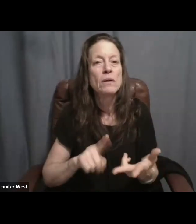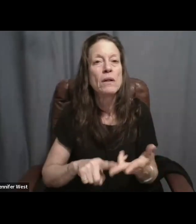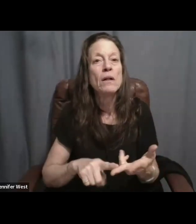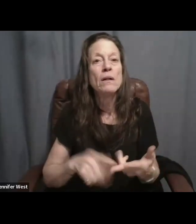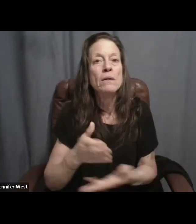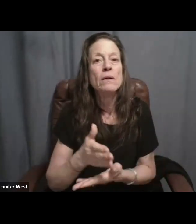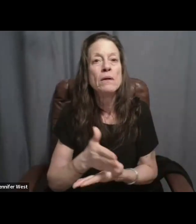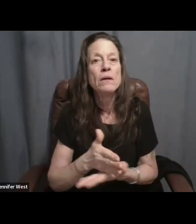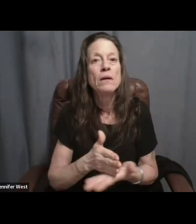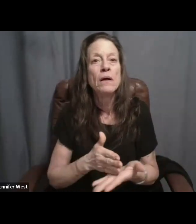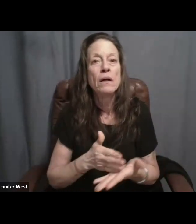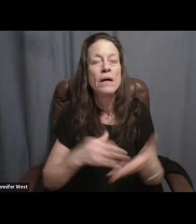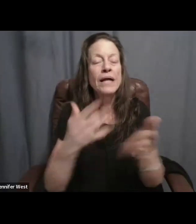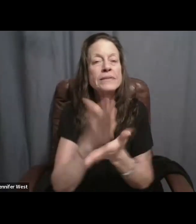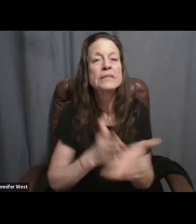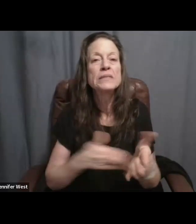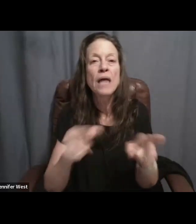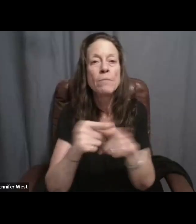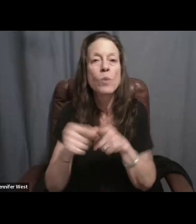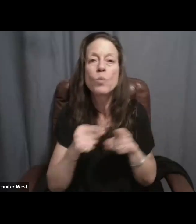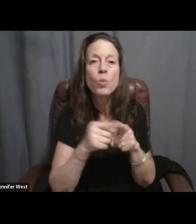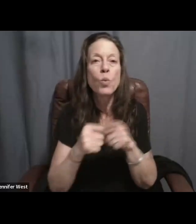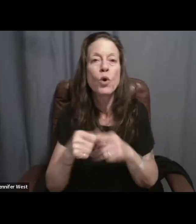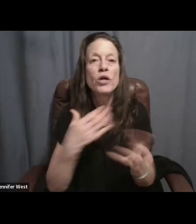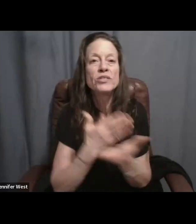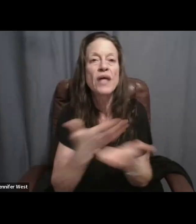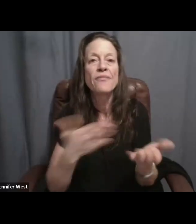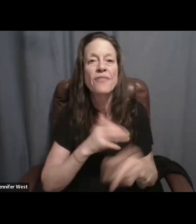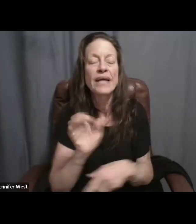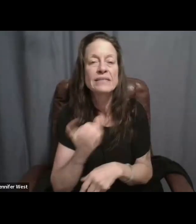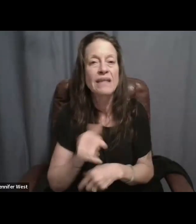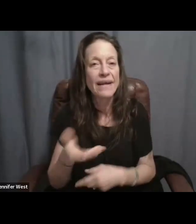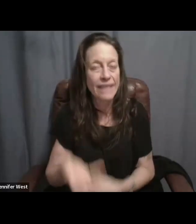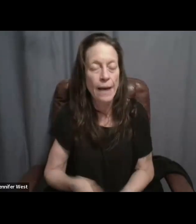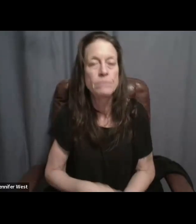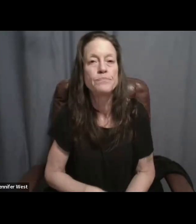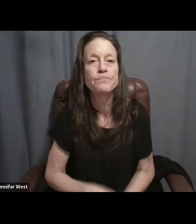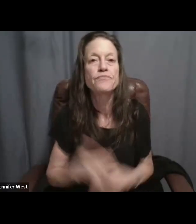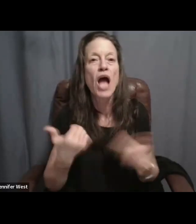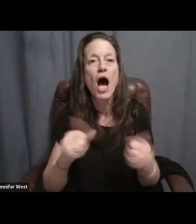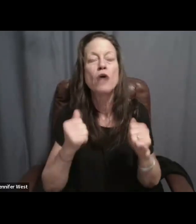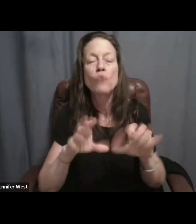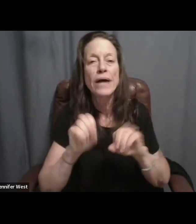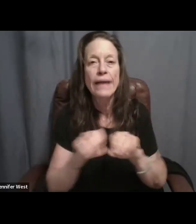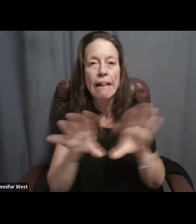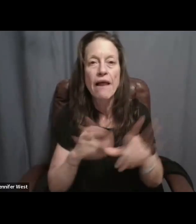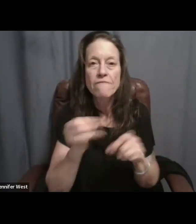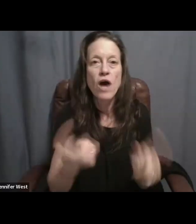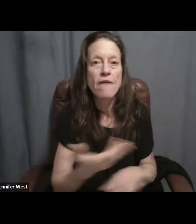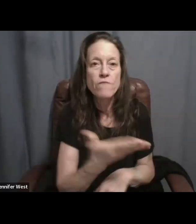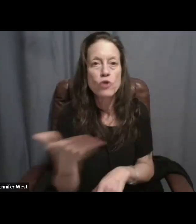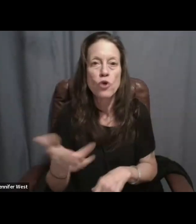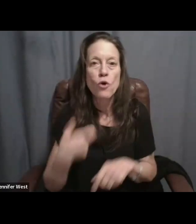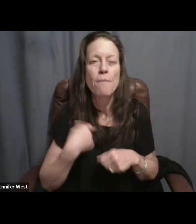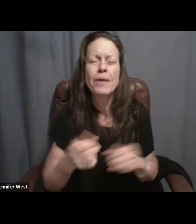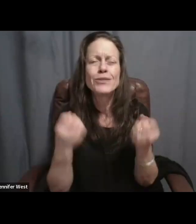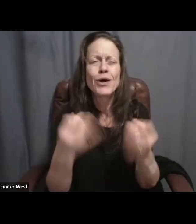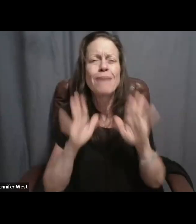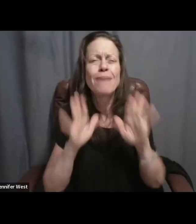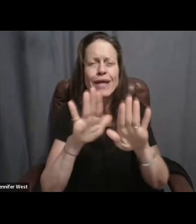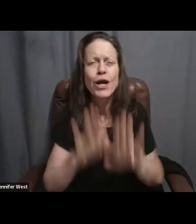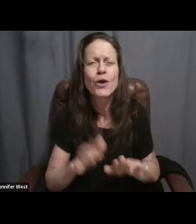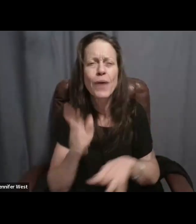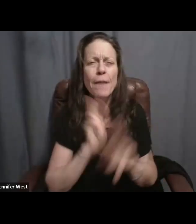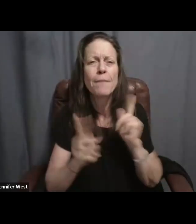just the words and things like that. So I'll try to straighten them out, but there's a lot of great people who have just spoken